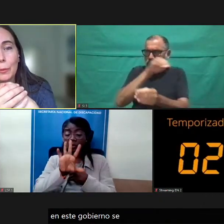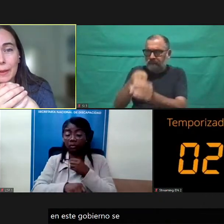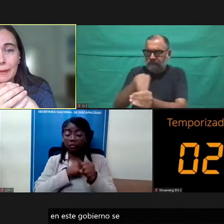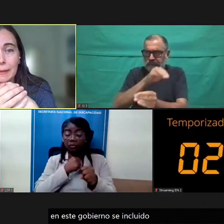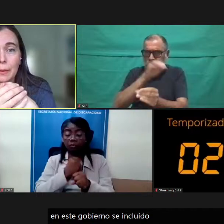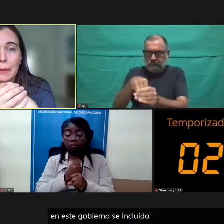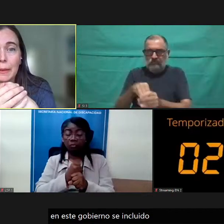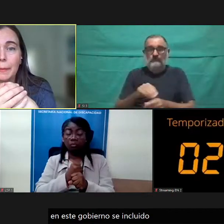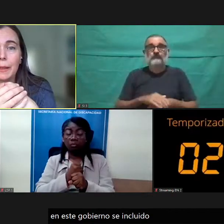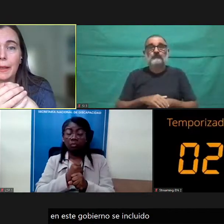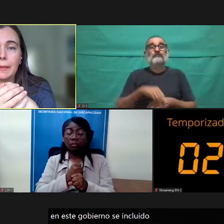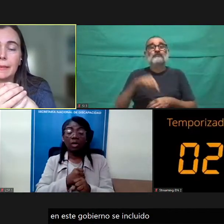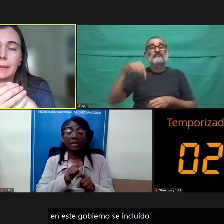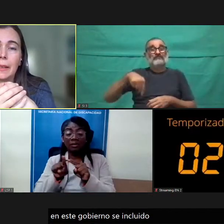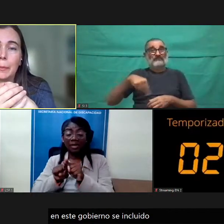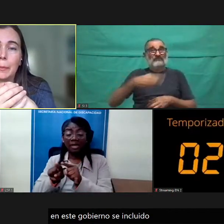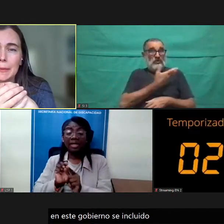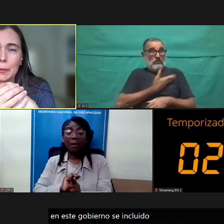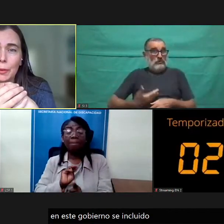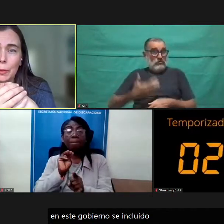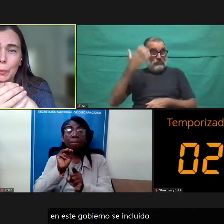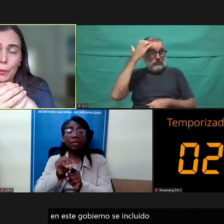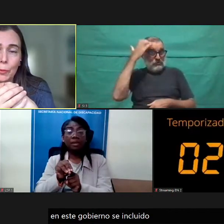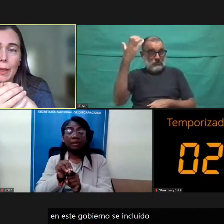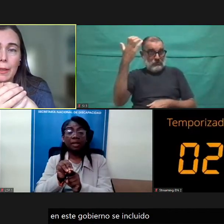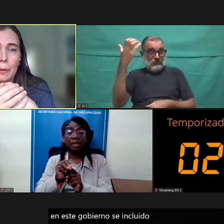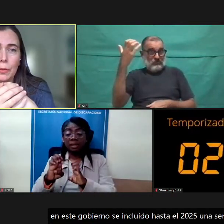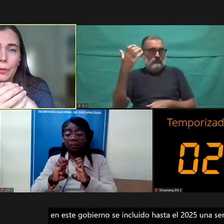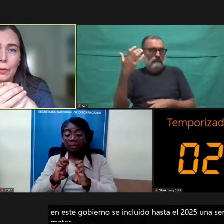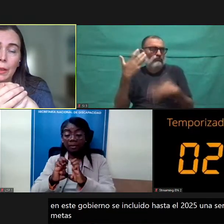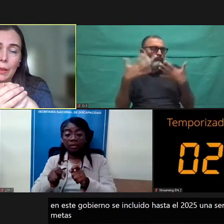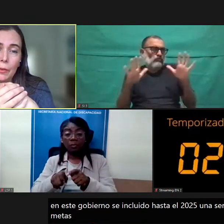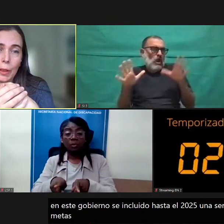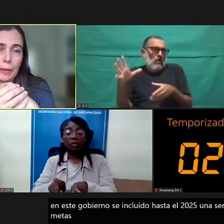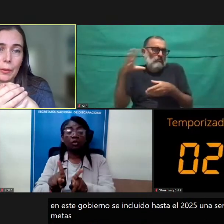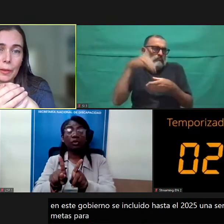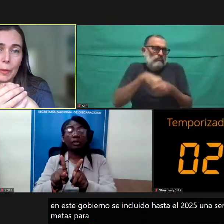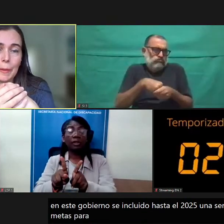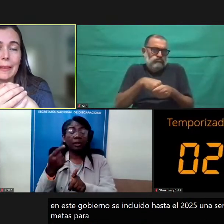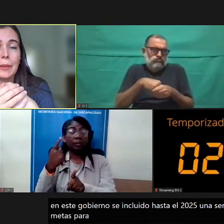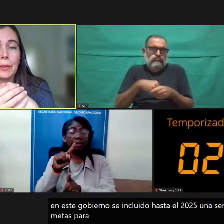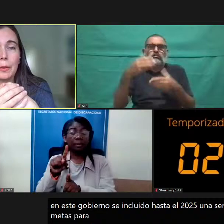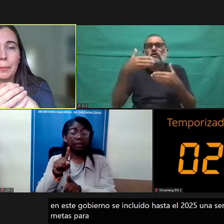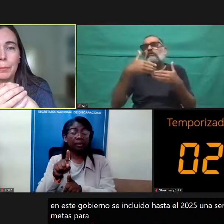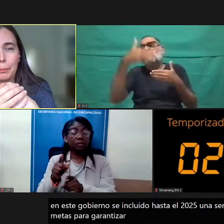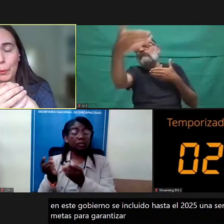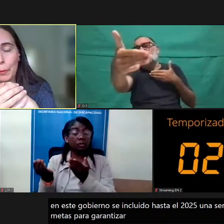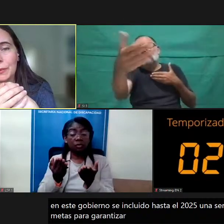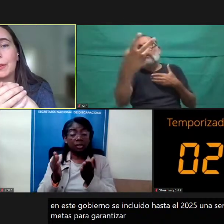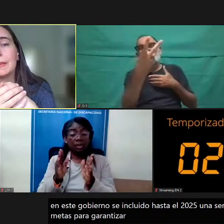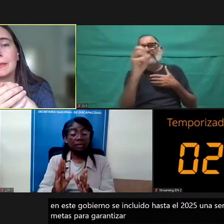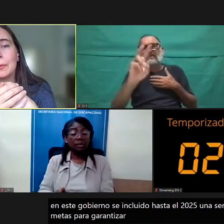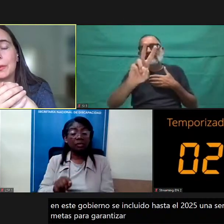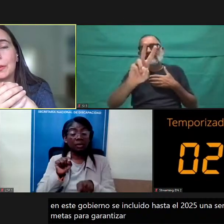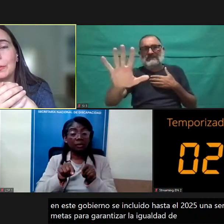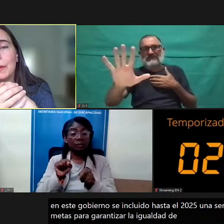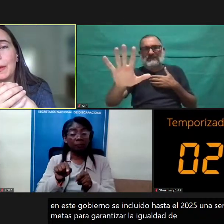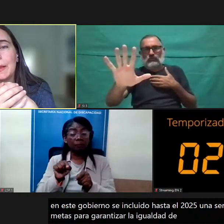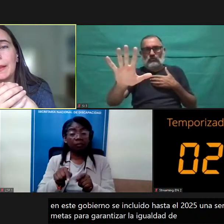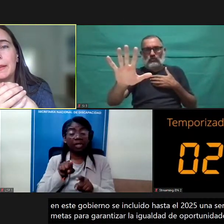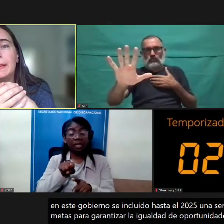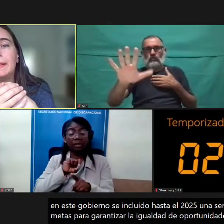we have the five-year plan for education working on the students with